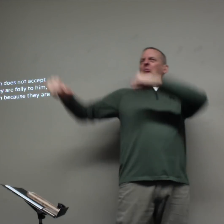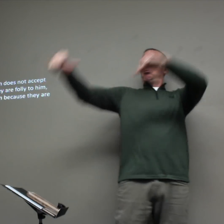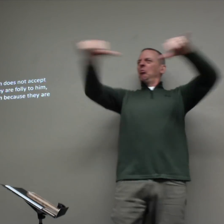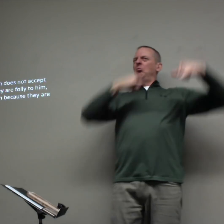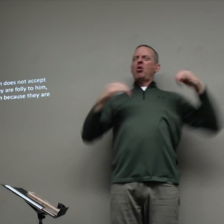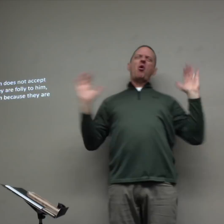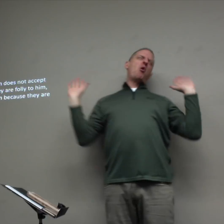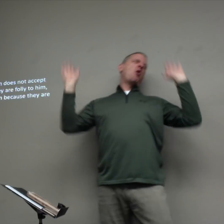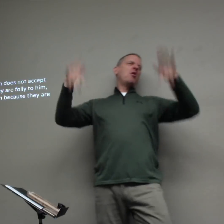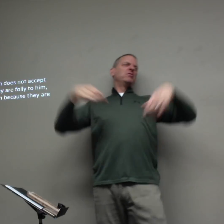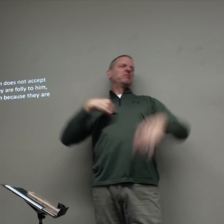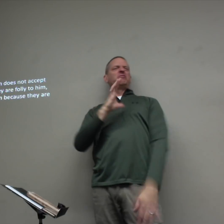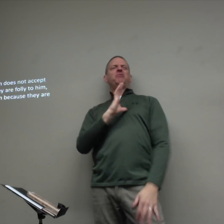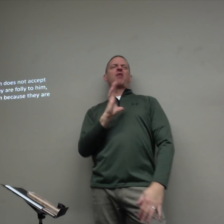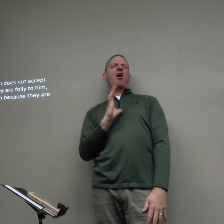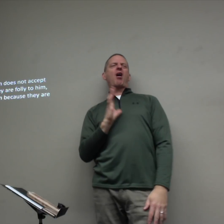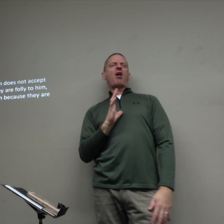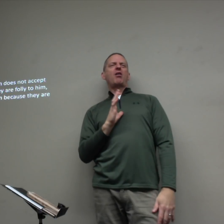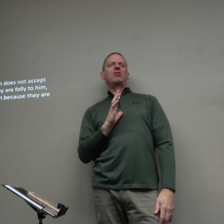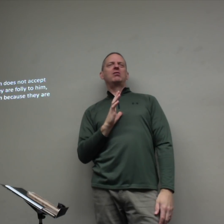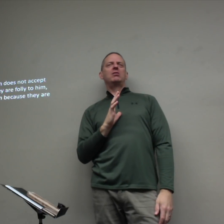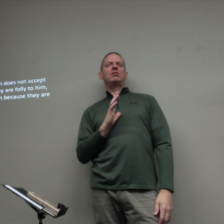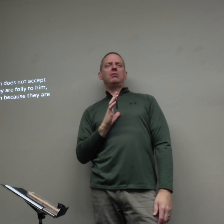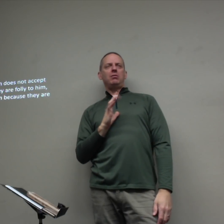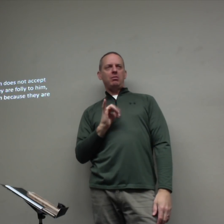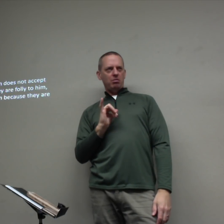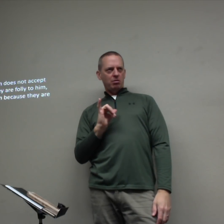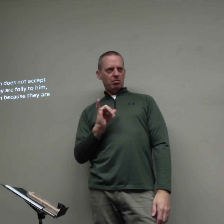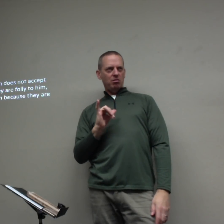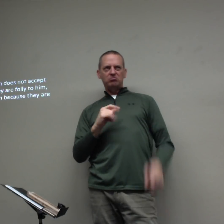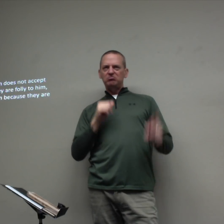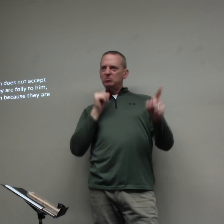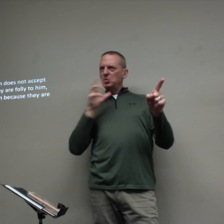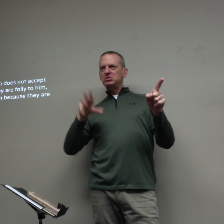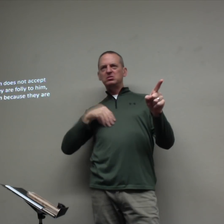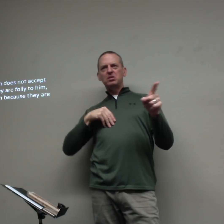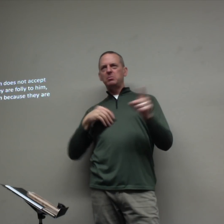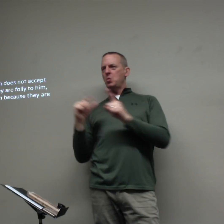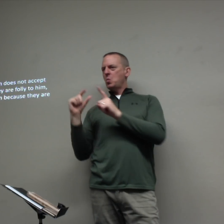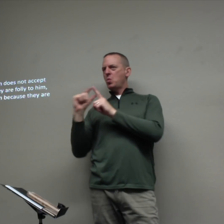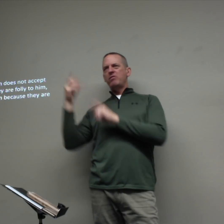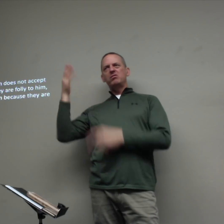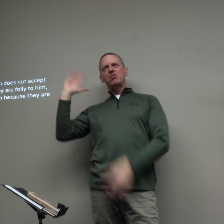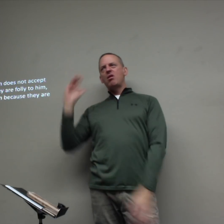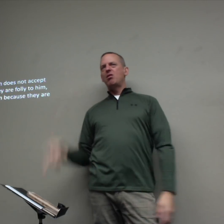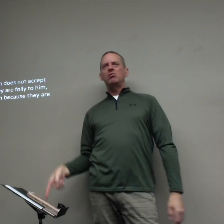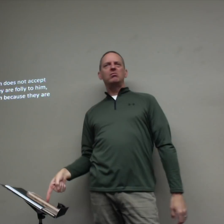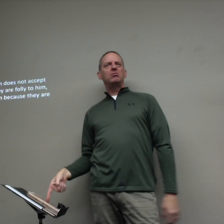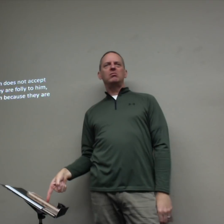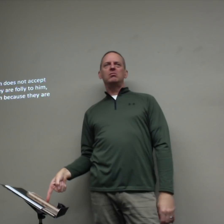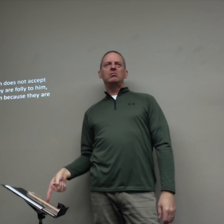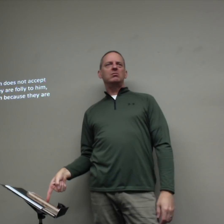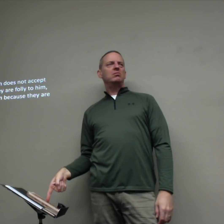Everyone accepts me, we're all the same. I'm fine without God. Those people don't accept the word of